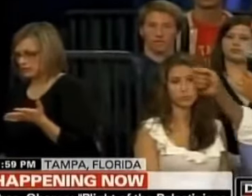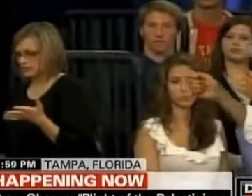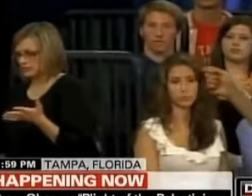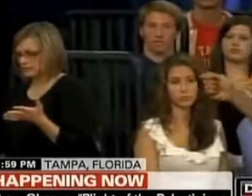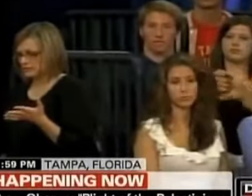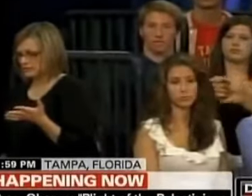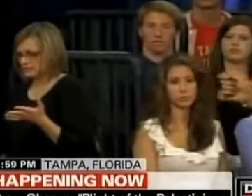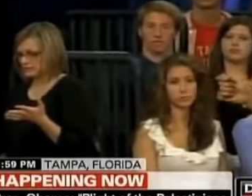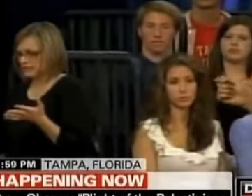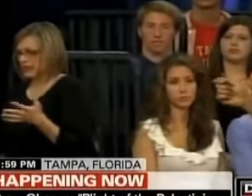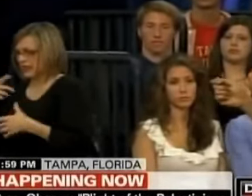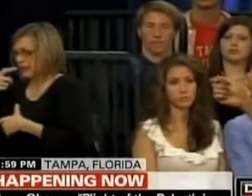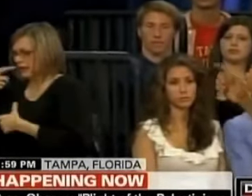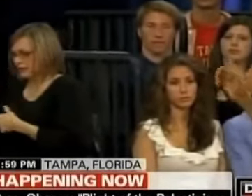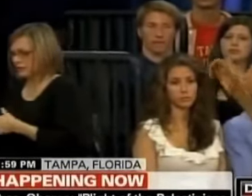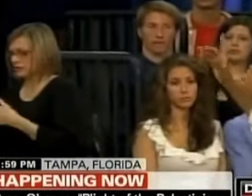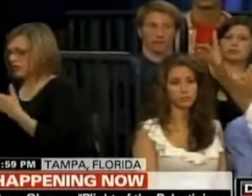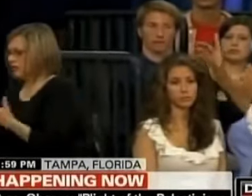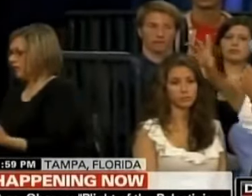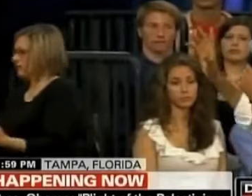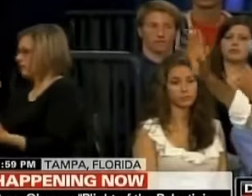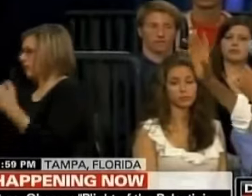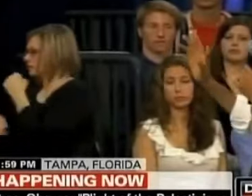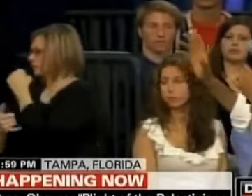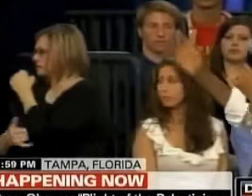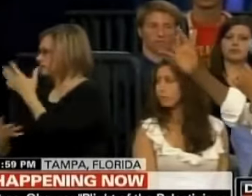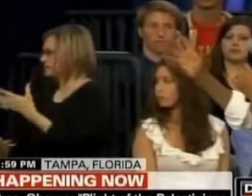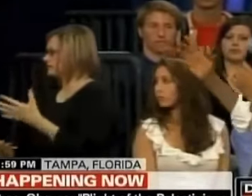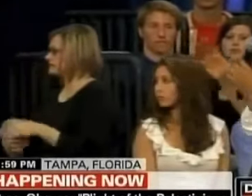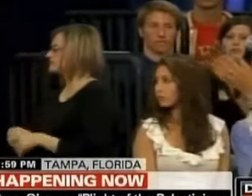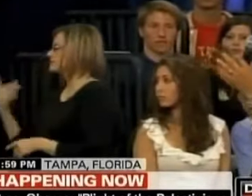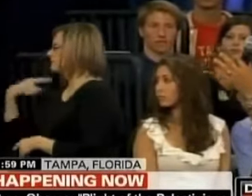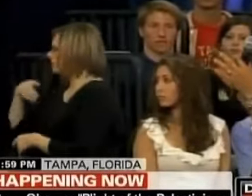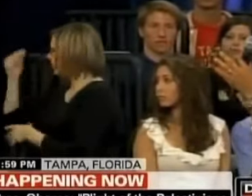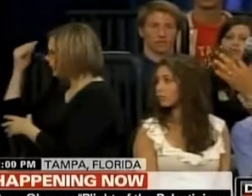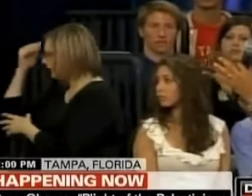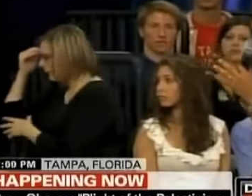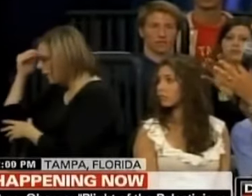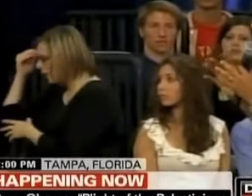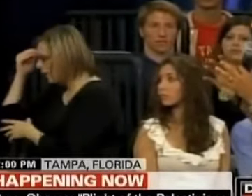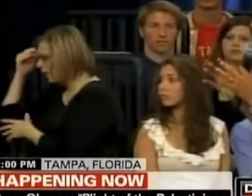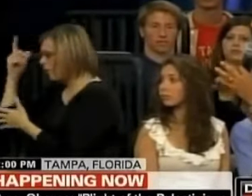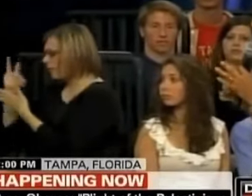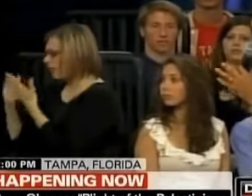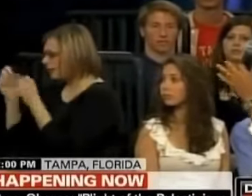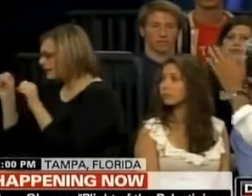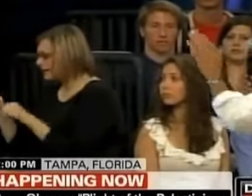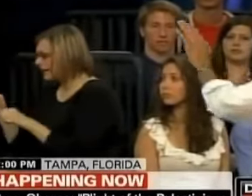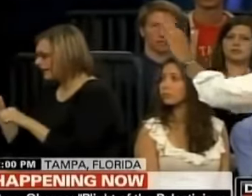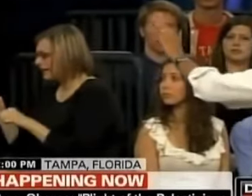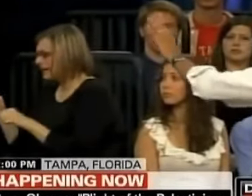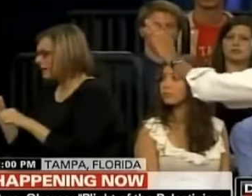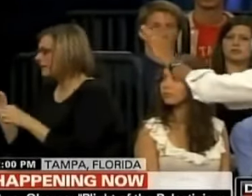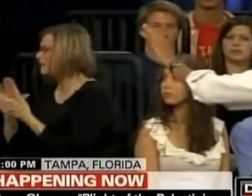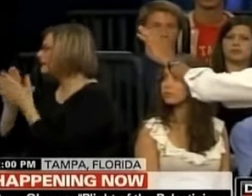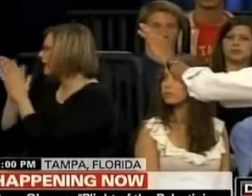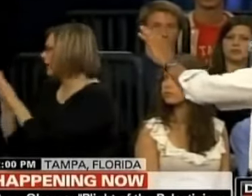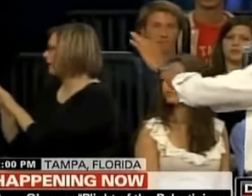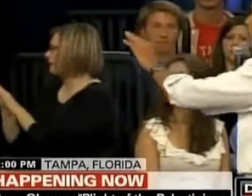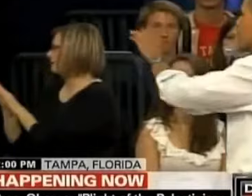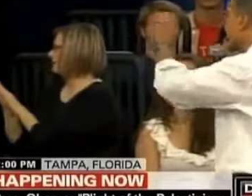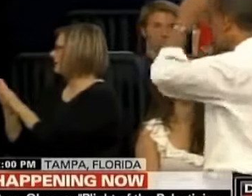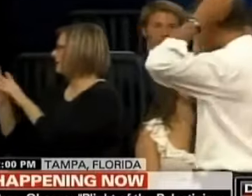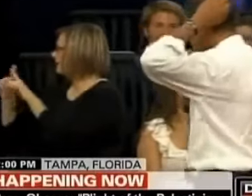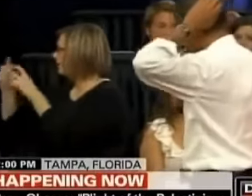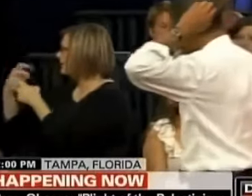and interests of the Palestinians. We know what a solution could look like in the region, but here's the problem that